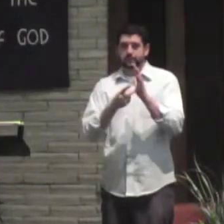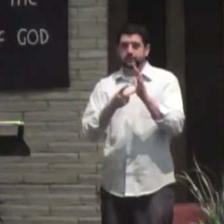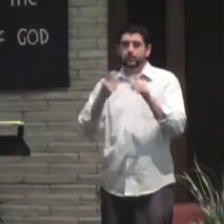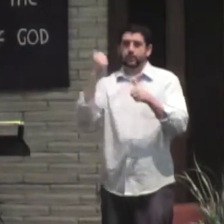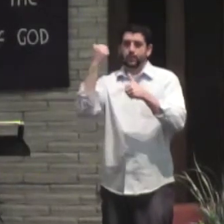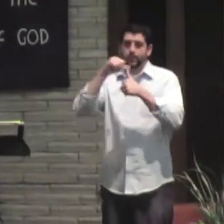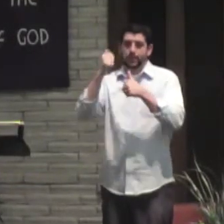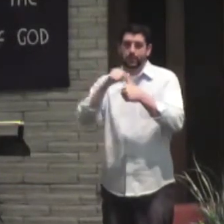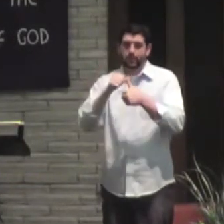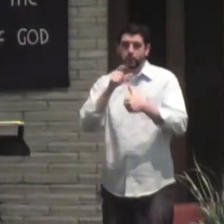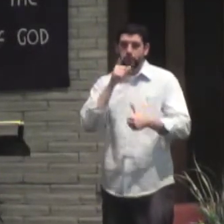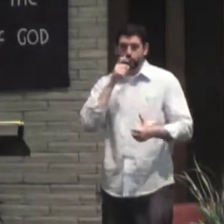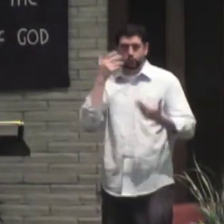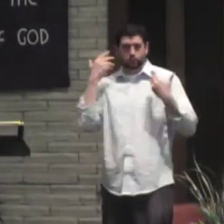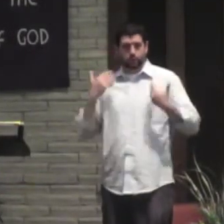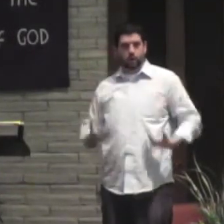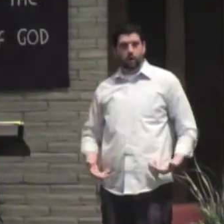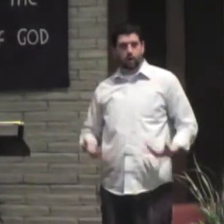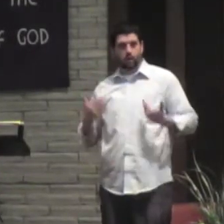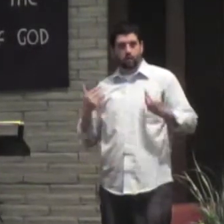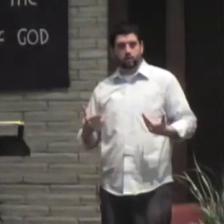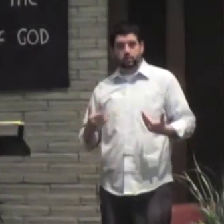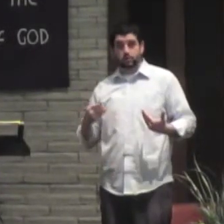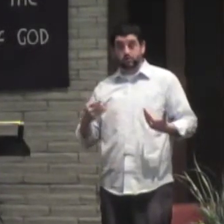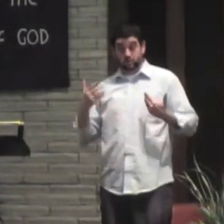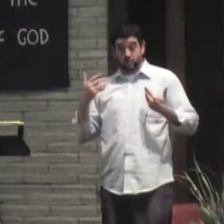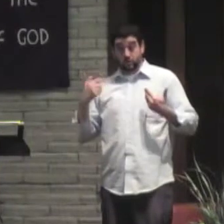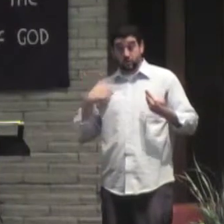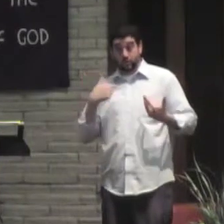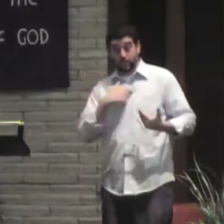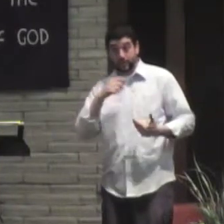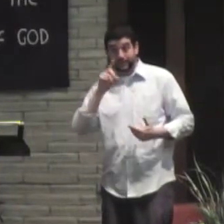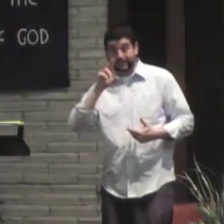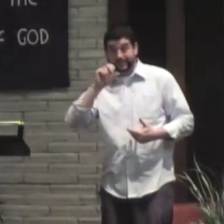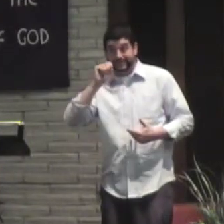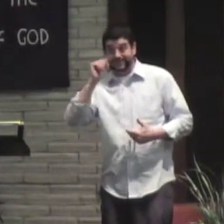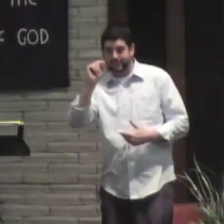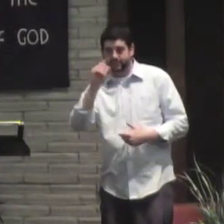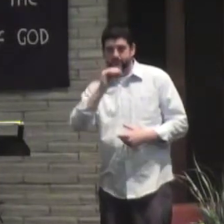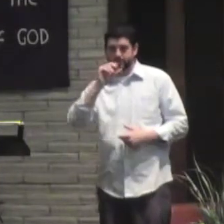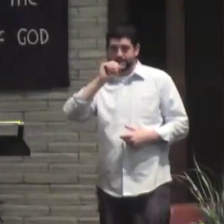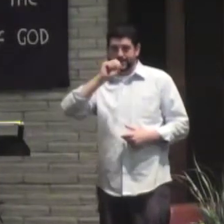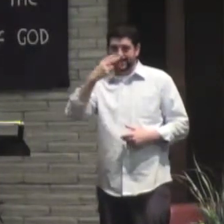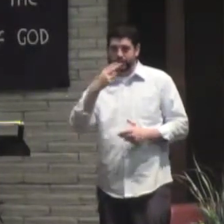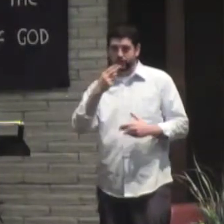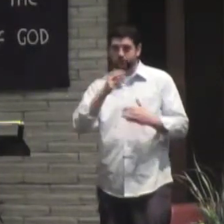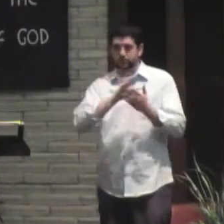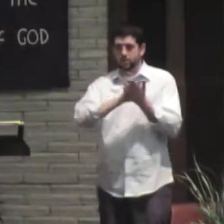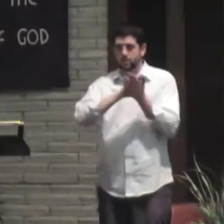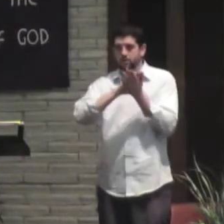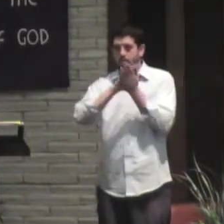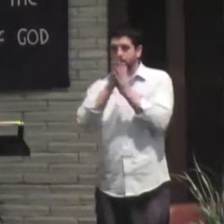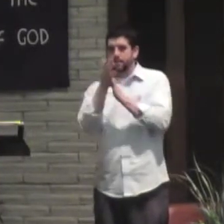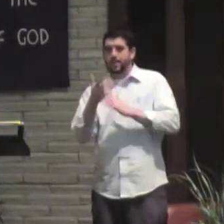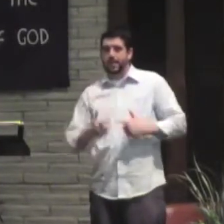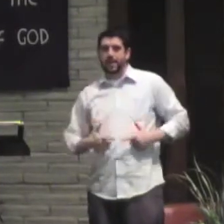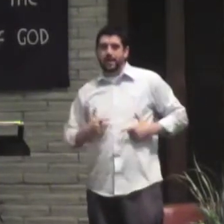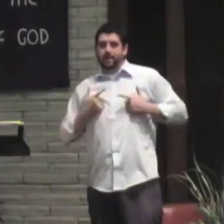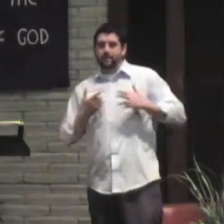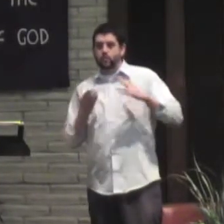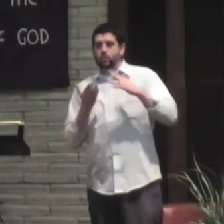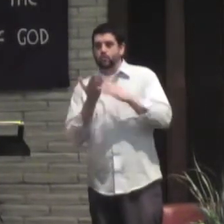We are dust and ashes, made alive only by God's Spirit.